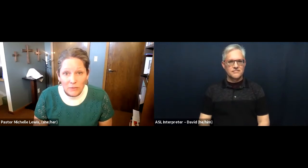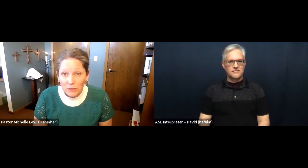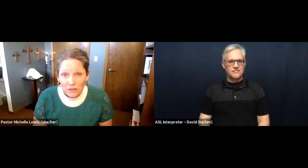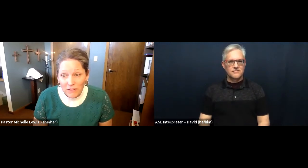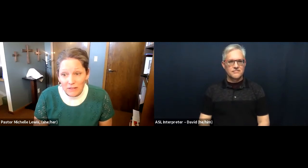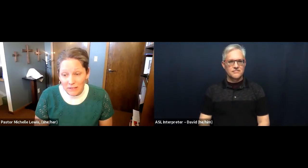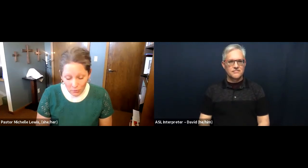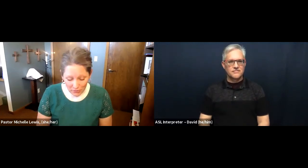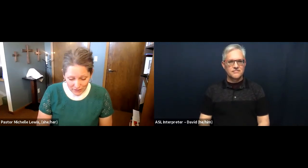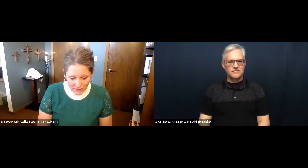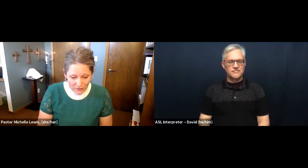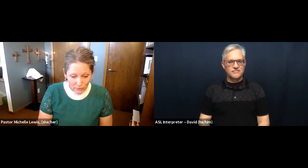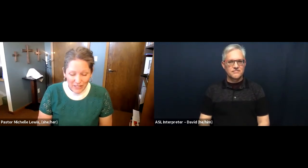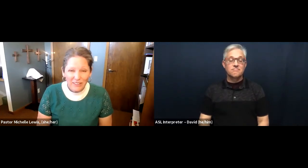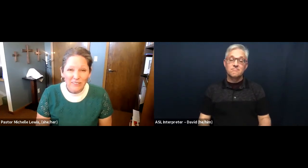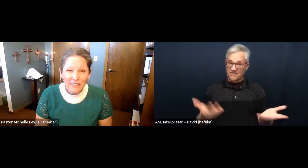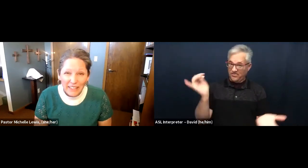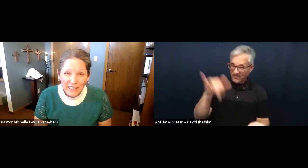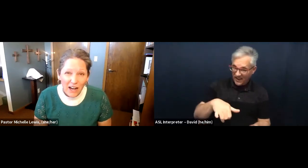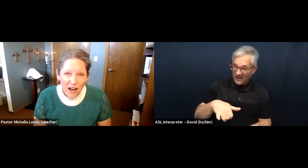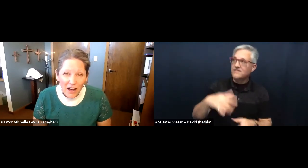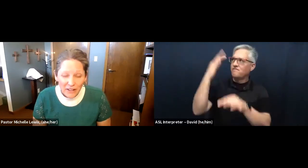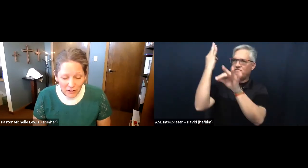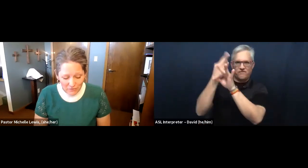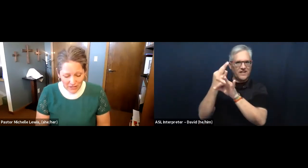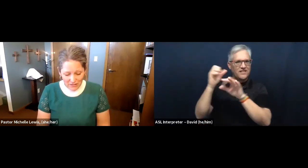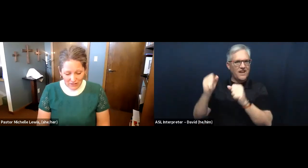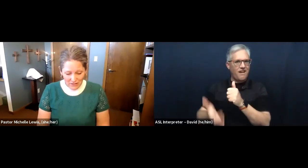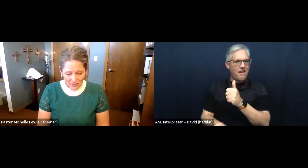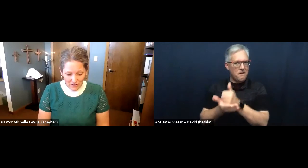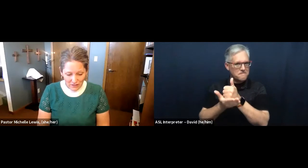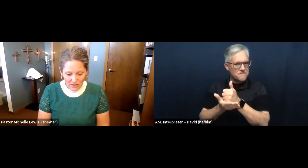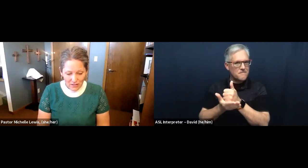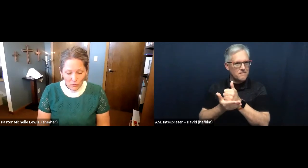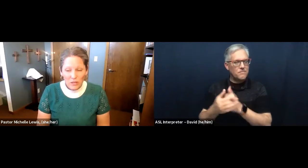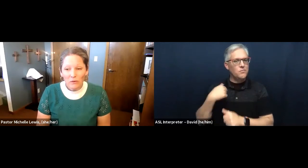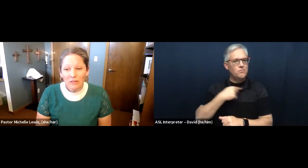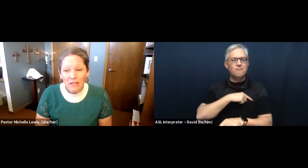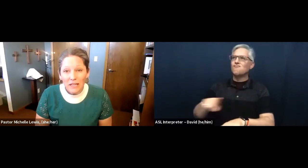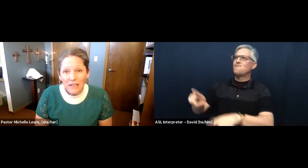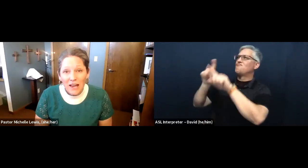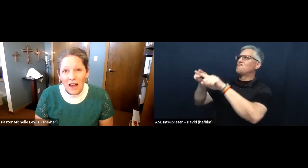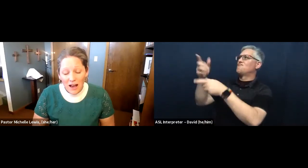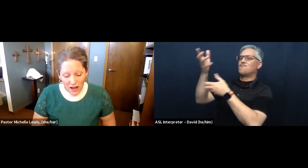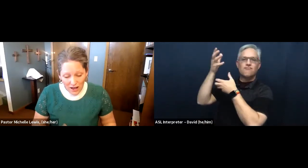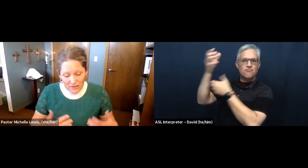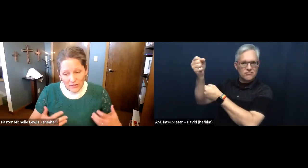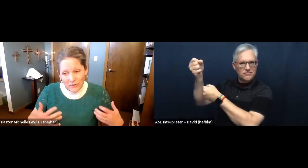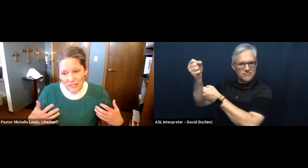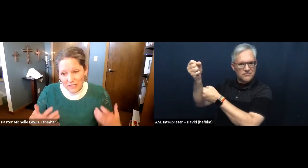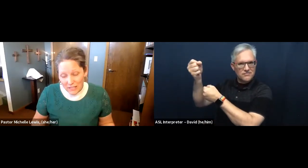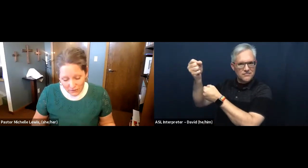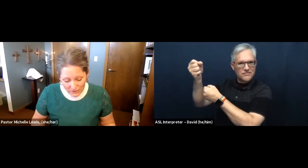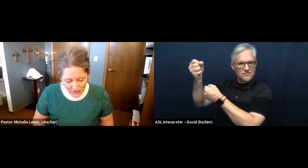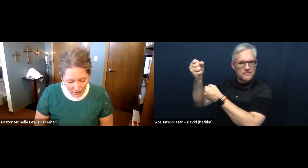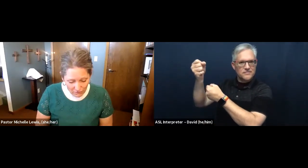And that's where our faith can help us. We can lean on our faith. We can lean on